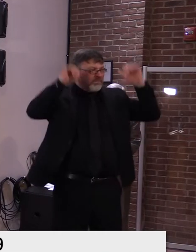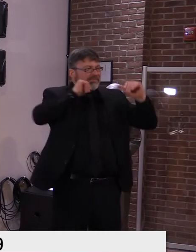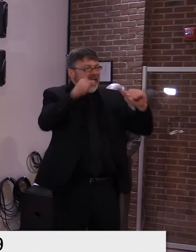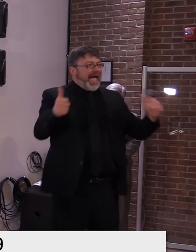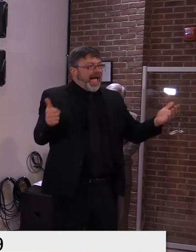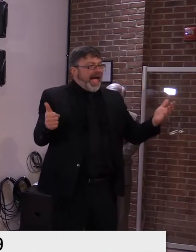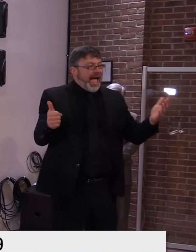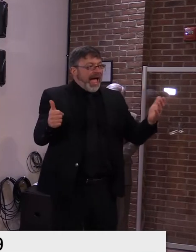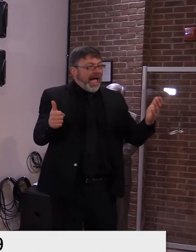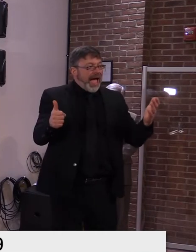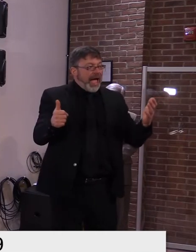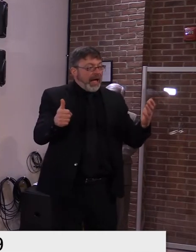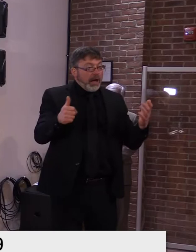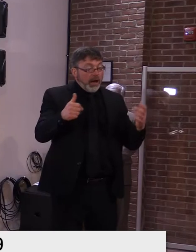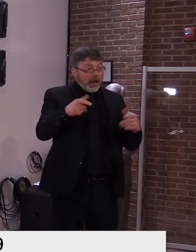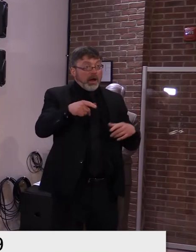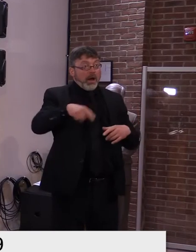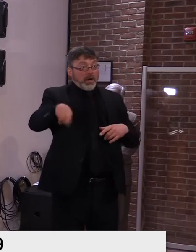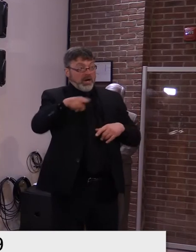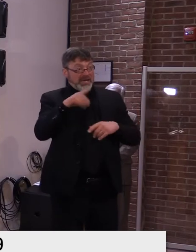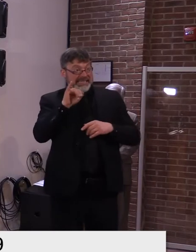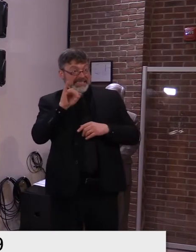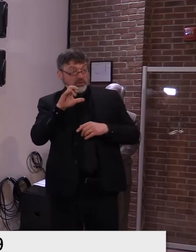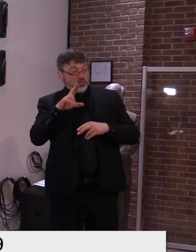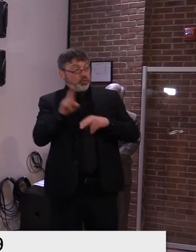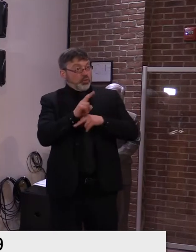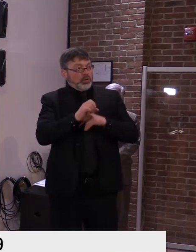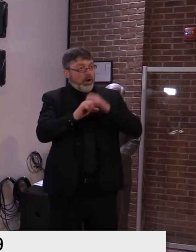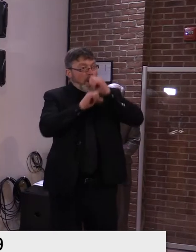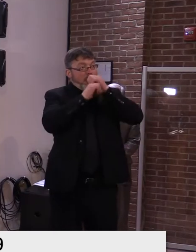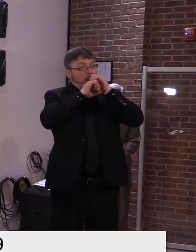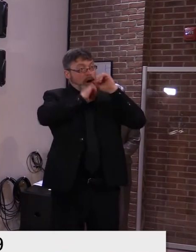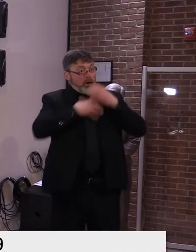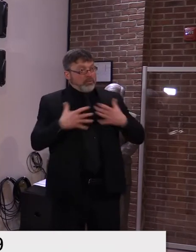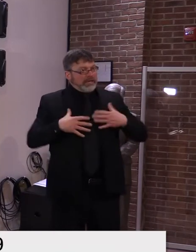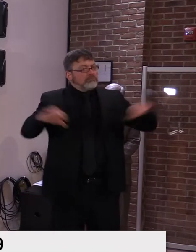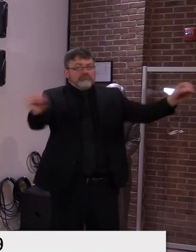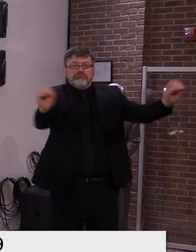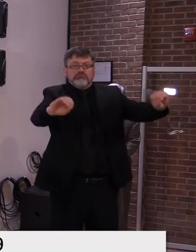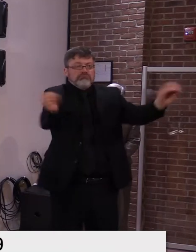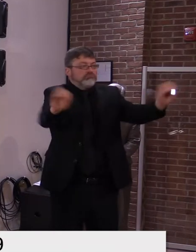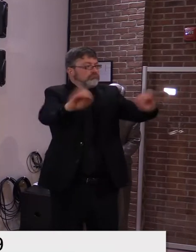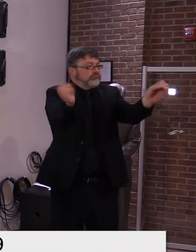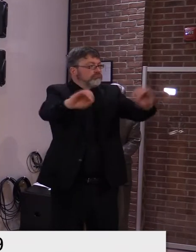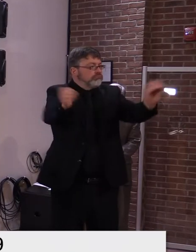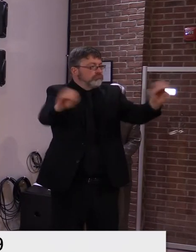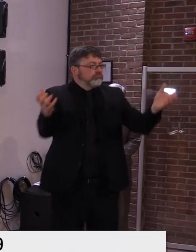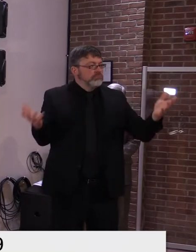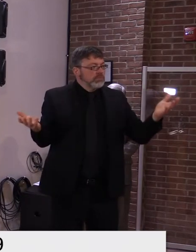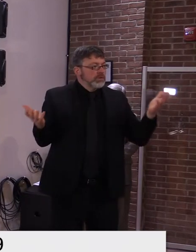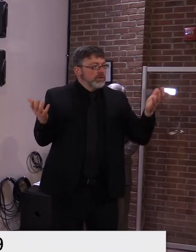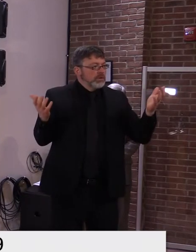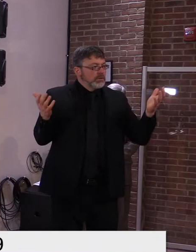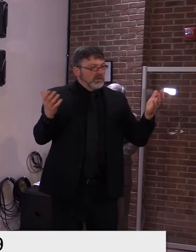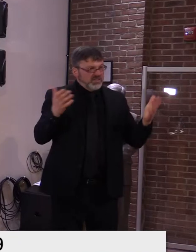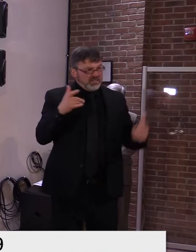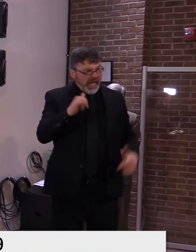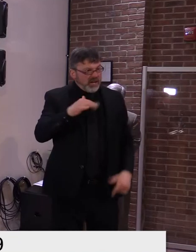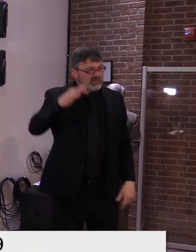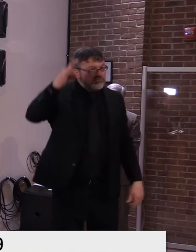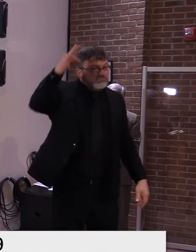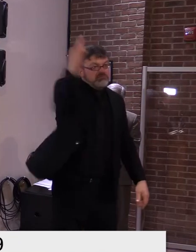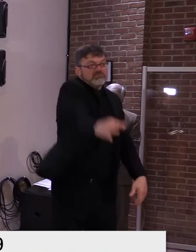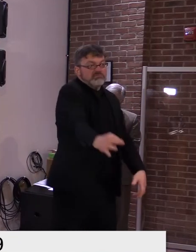are the metrics that we chose to look at. And again, as Dr. Levine extensively talked about in his